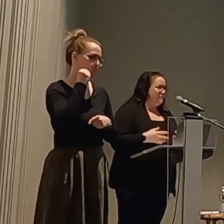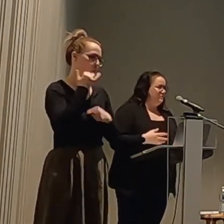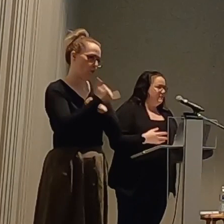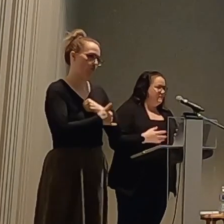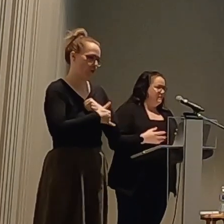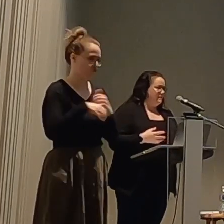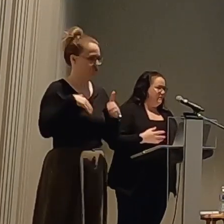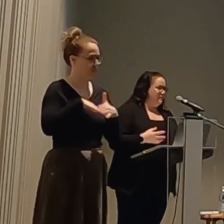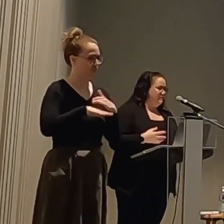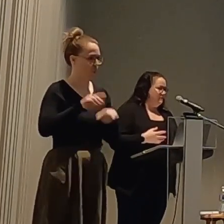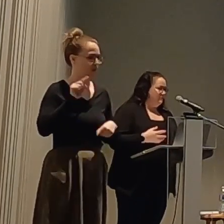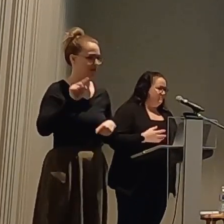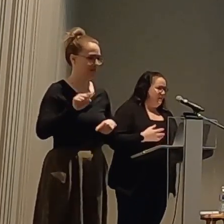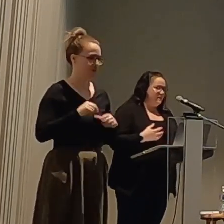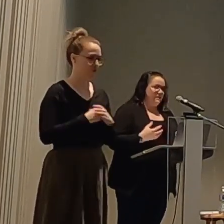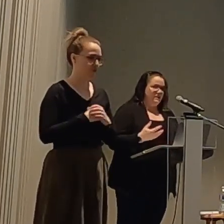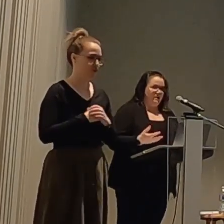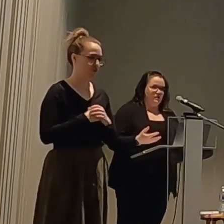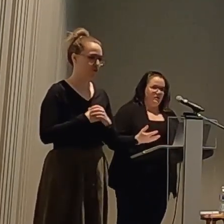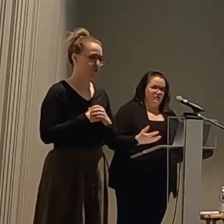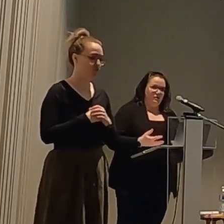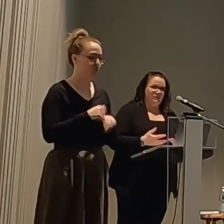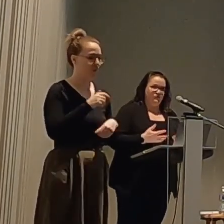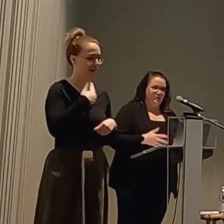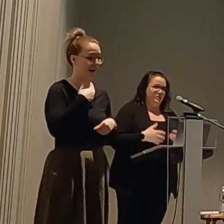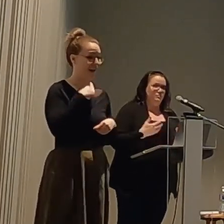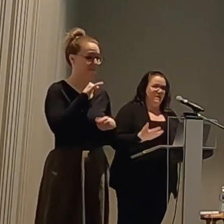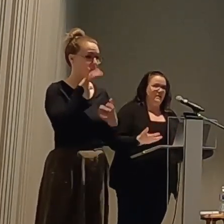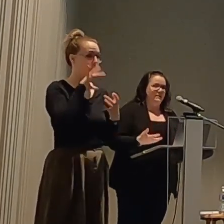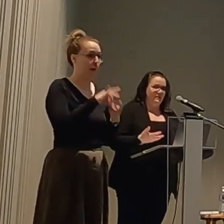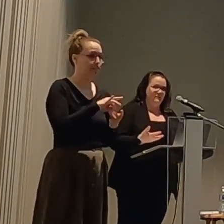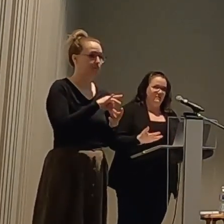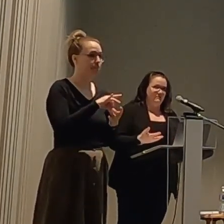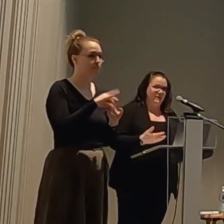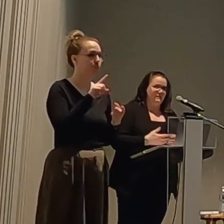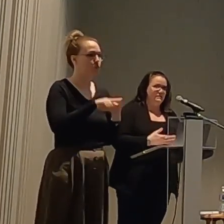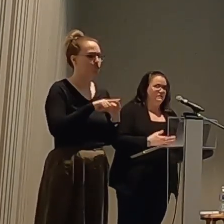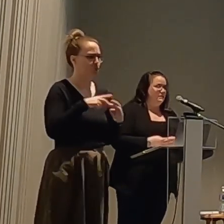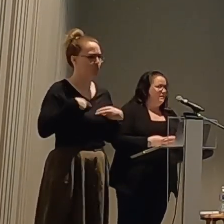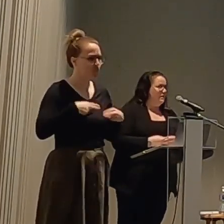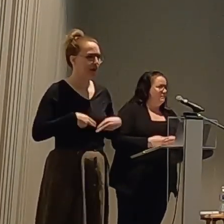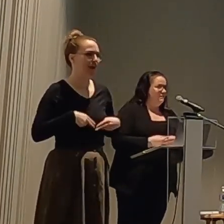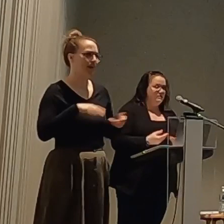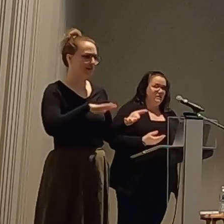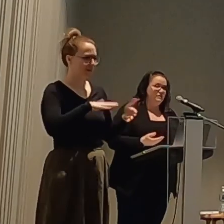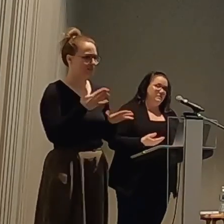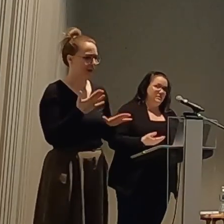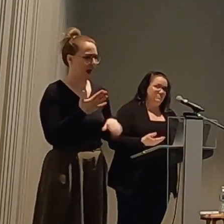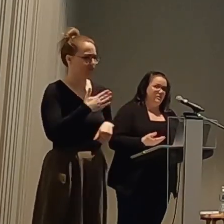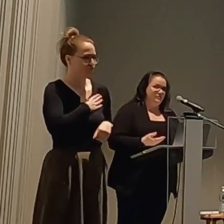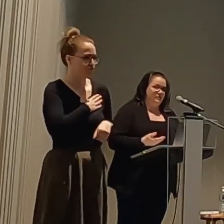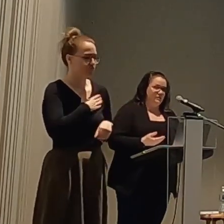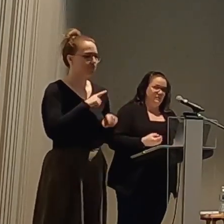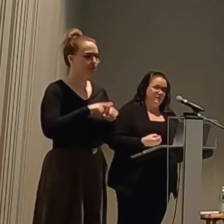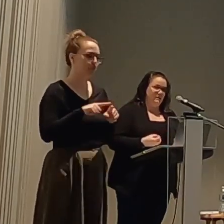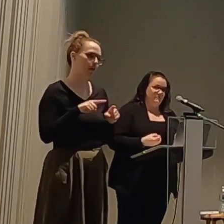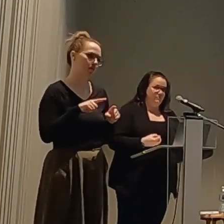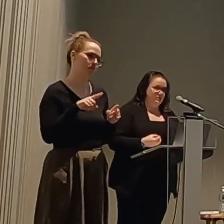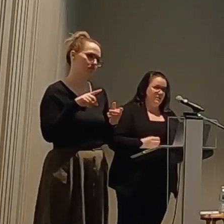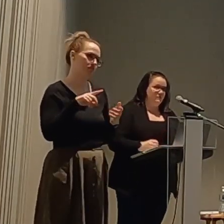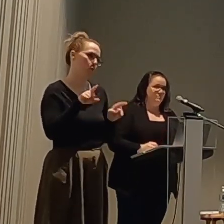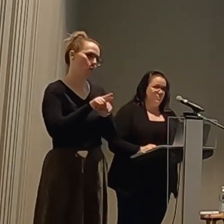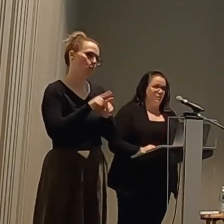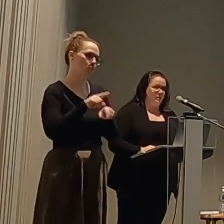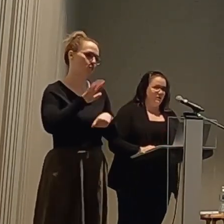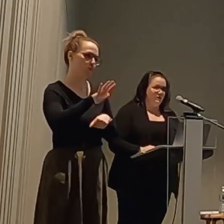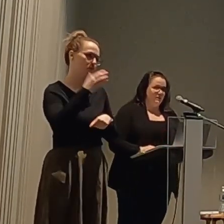So not only did he make a connection just for the humanity of the event, it was also his home country, so he